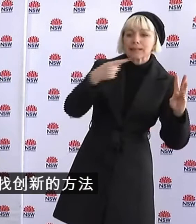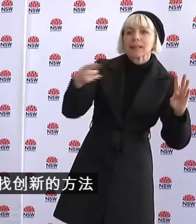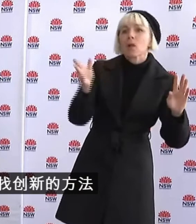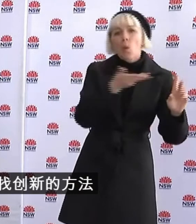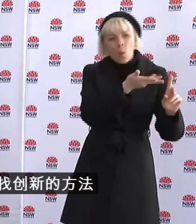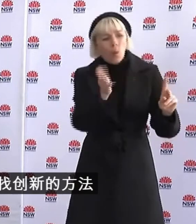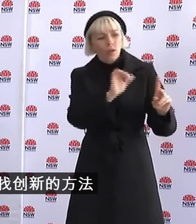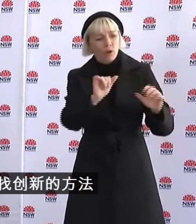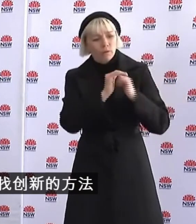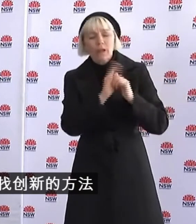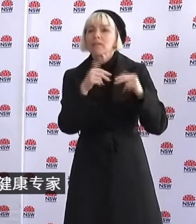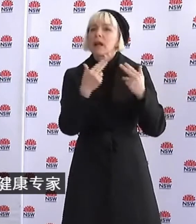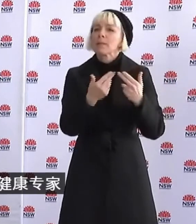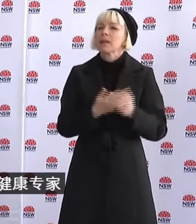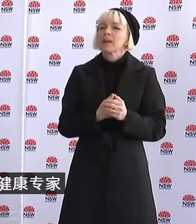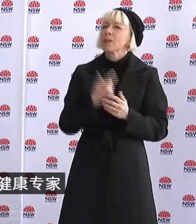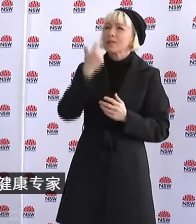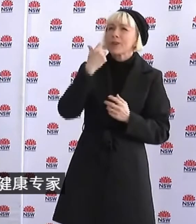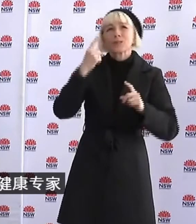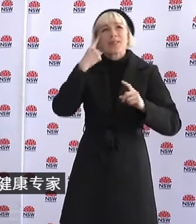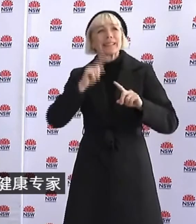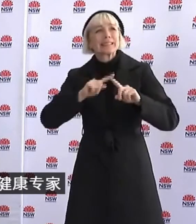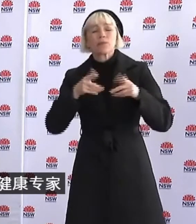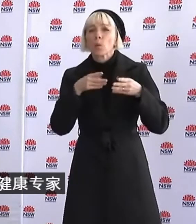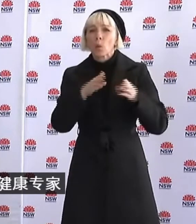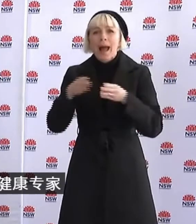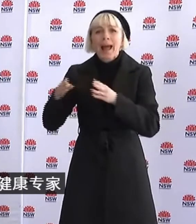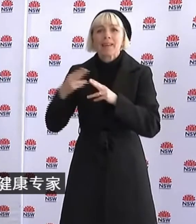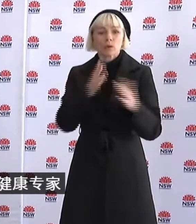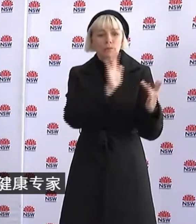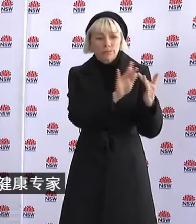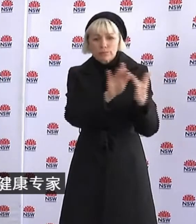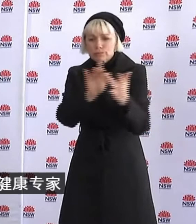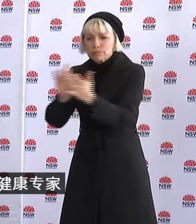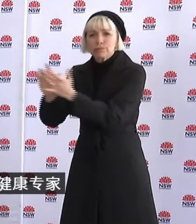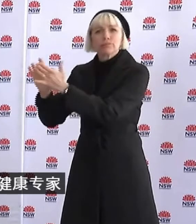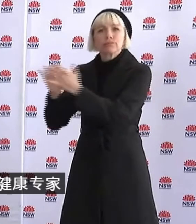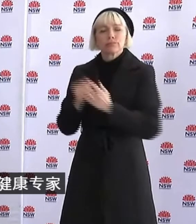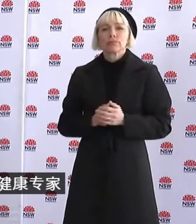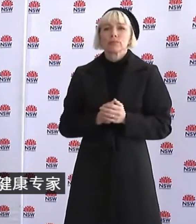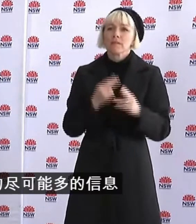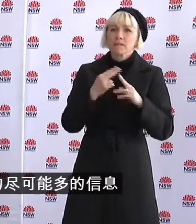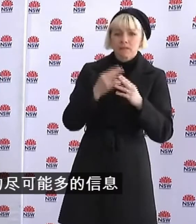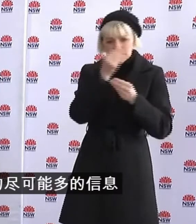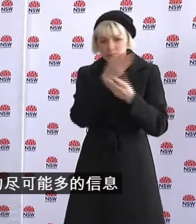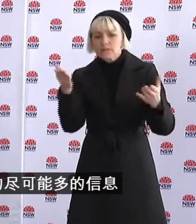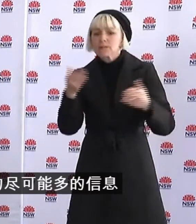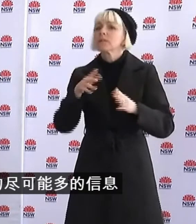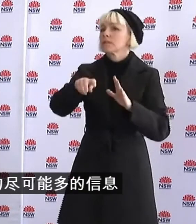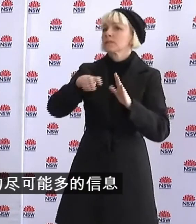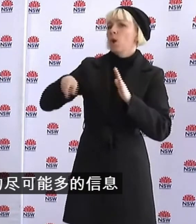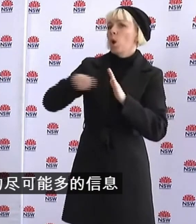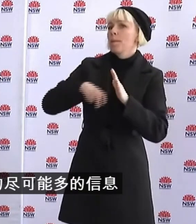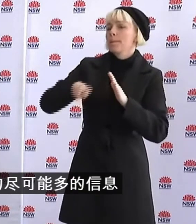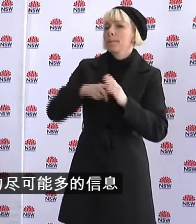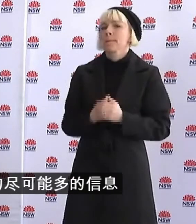is looking every day at innovative ways to do things to increase the turnaround. But please know that the health experts do rely on